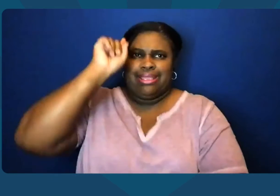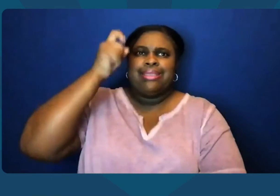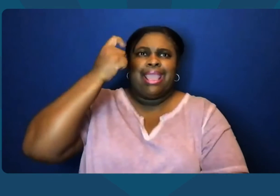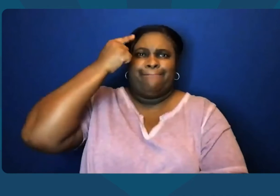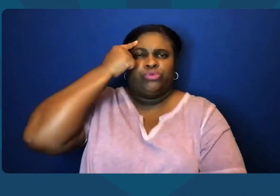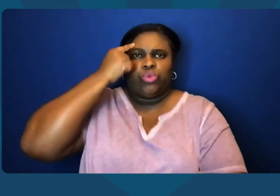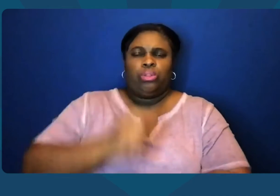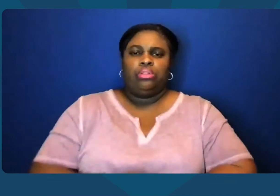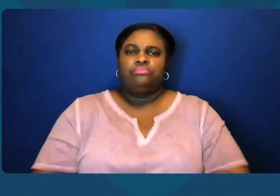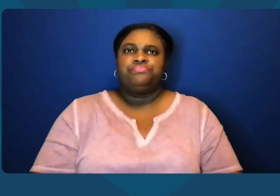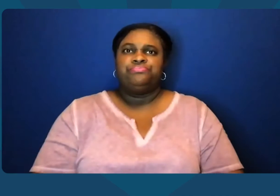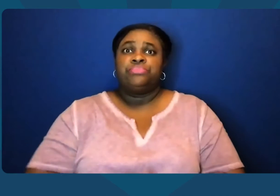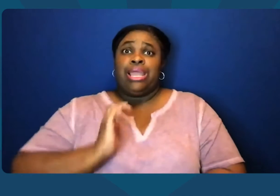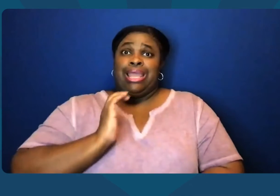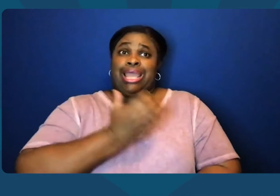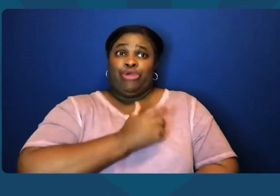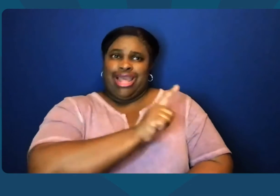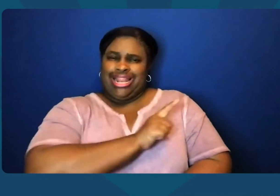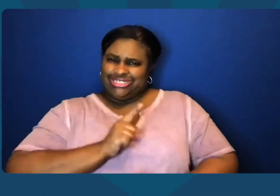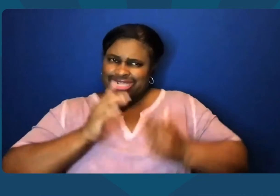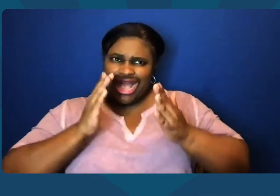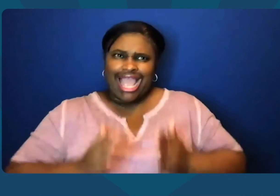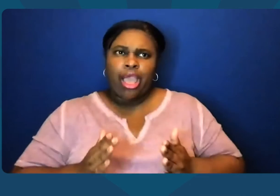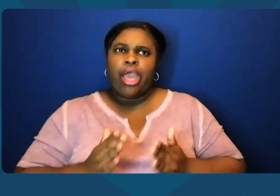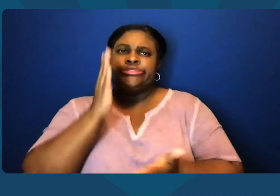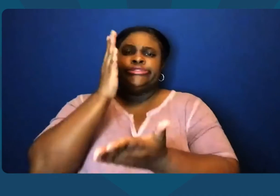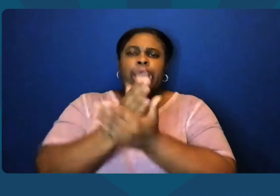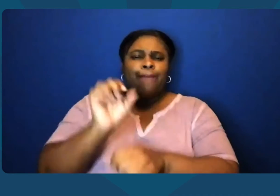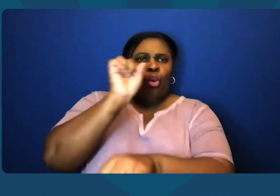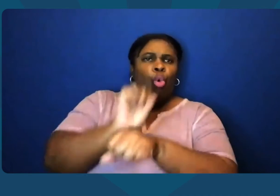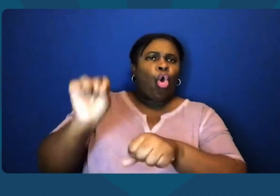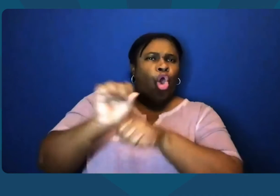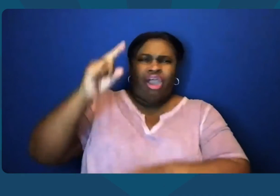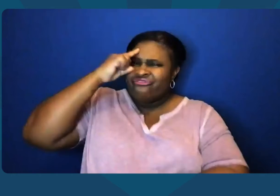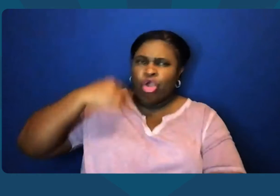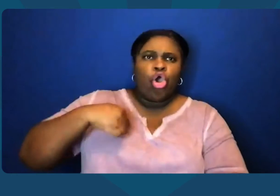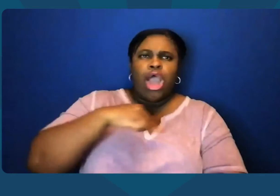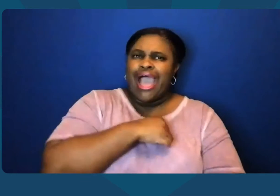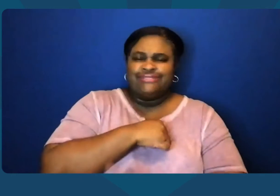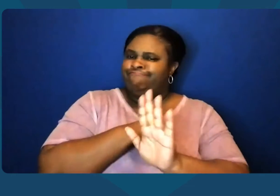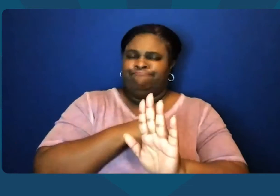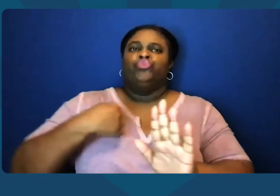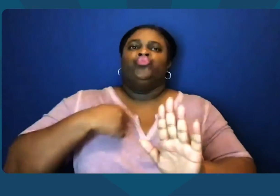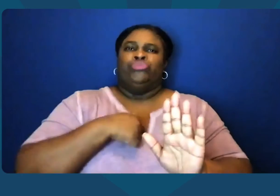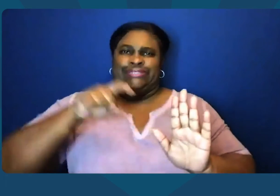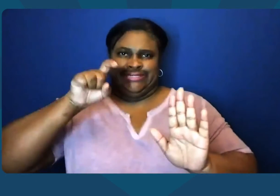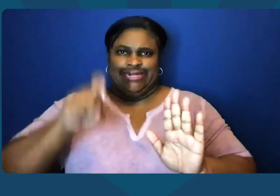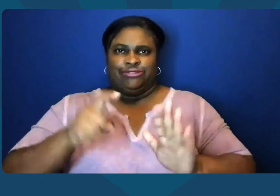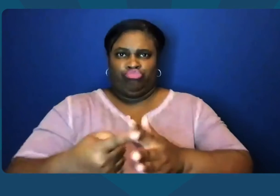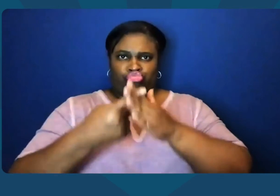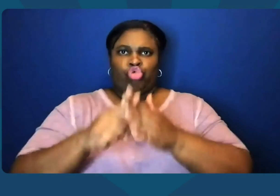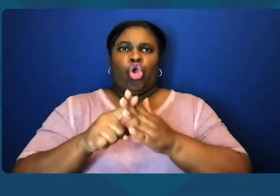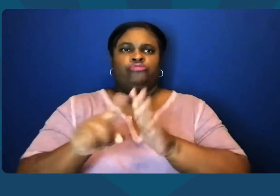When our legislators stop working for us, we need to start electing new legislators.